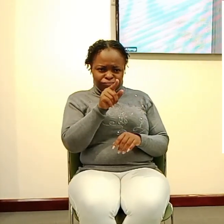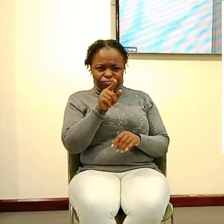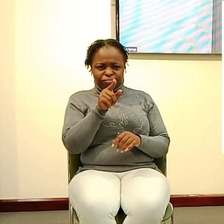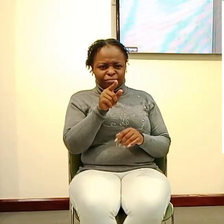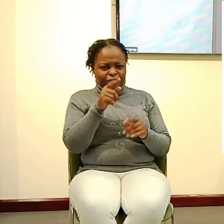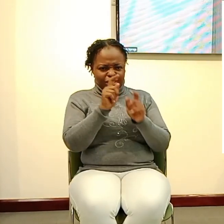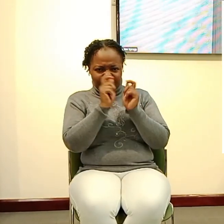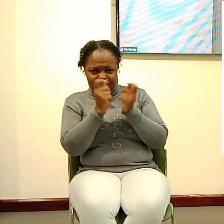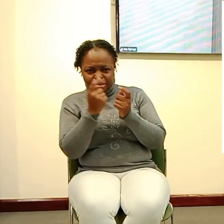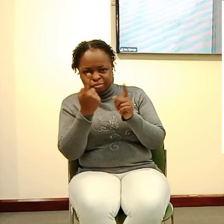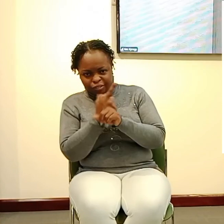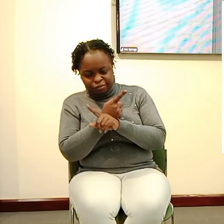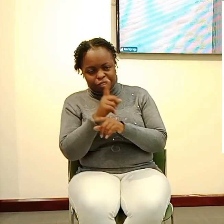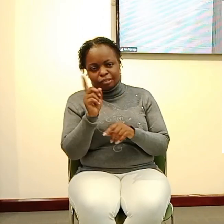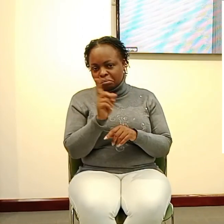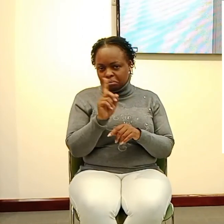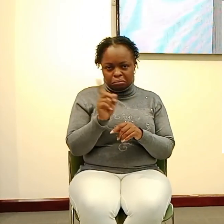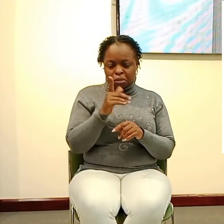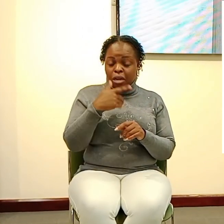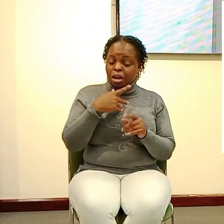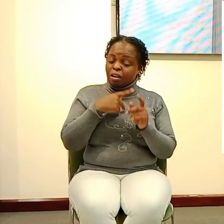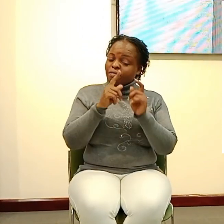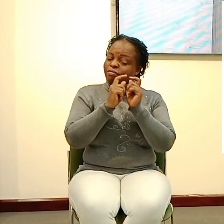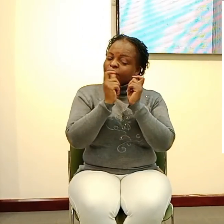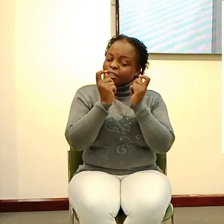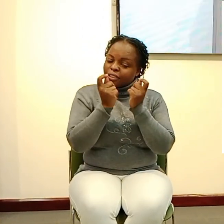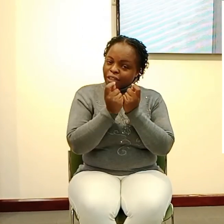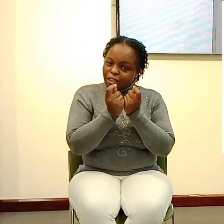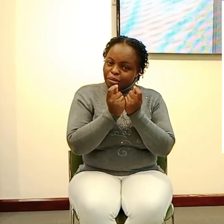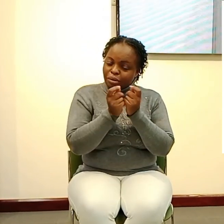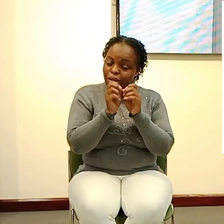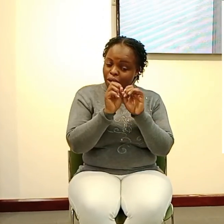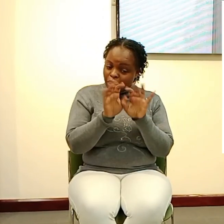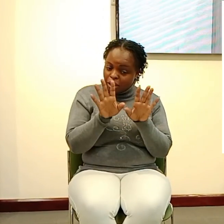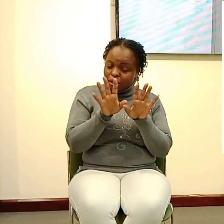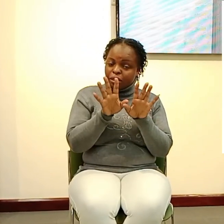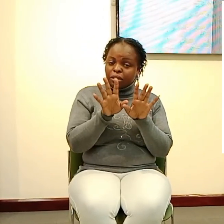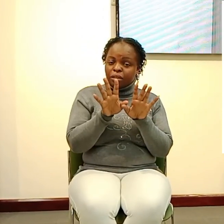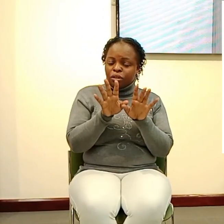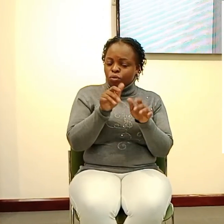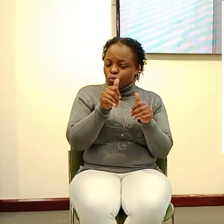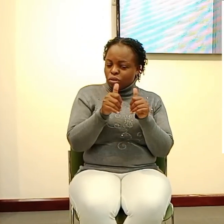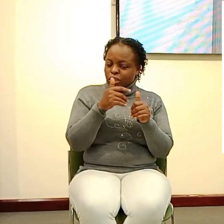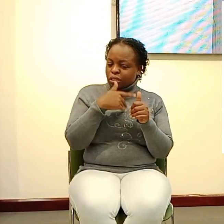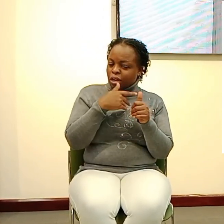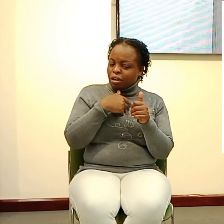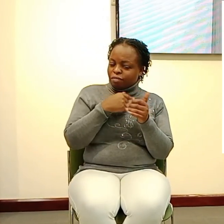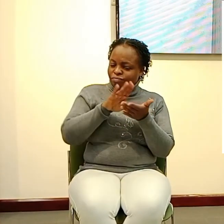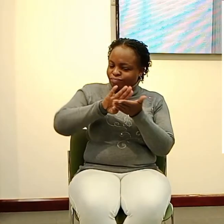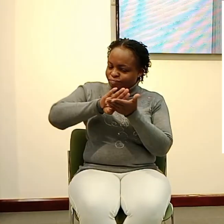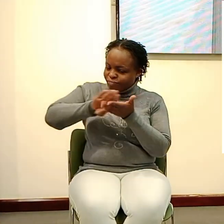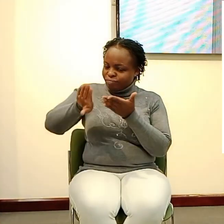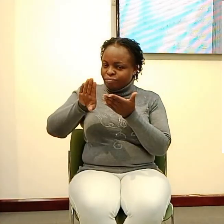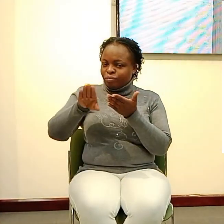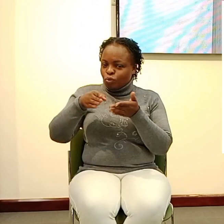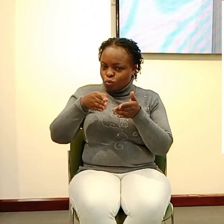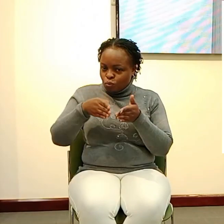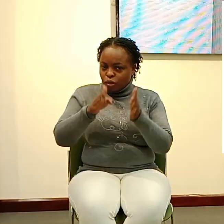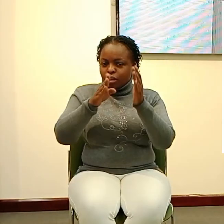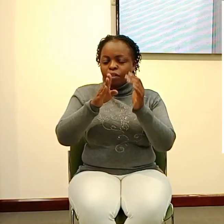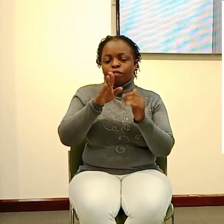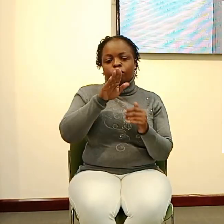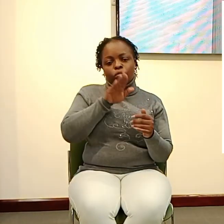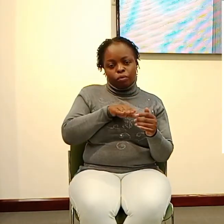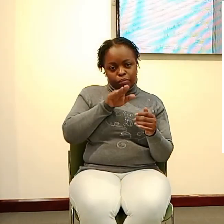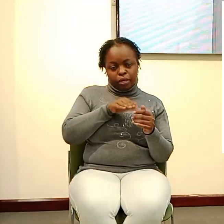certain tribe. There is no tribe that does not have an exclusionary mechanism for women. There is no